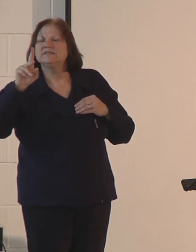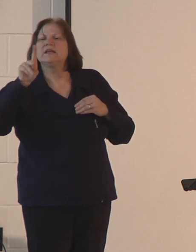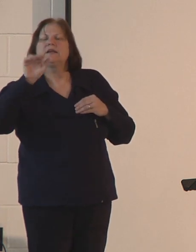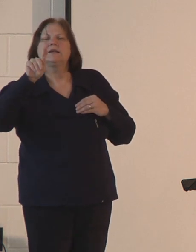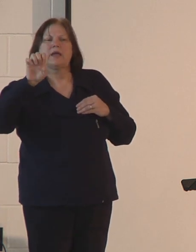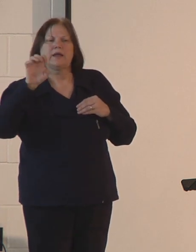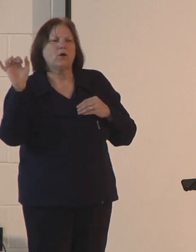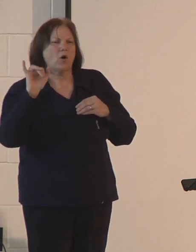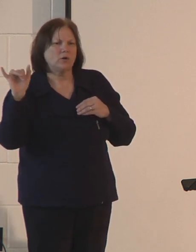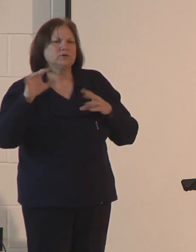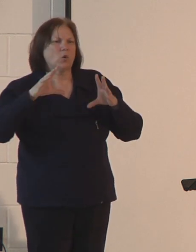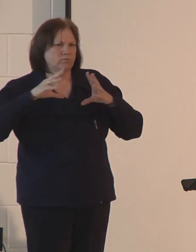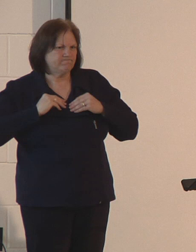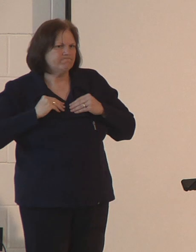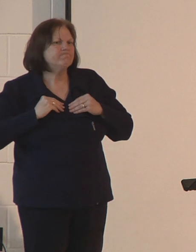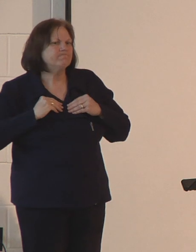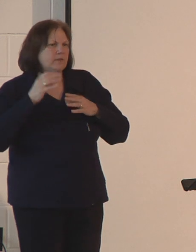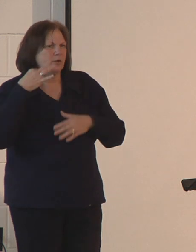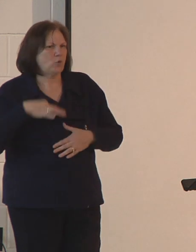on accepting the SEALs. So,